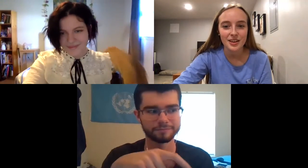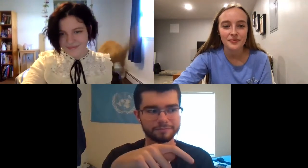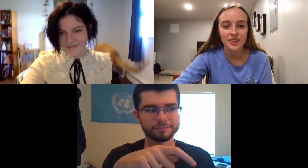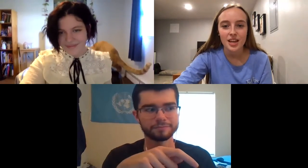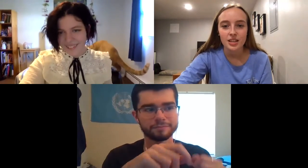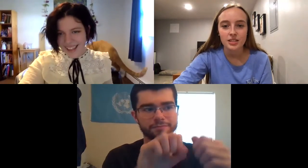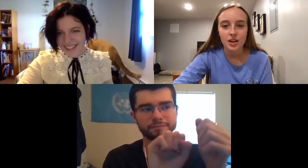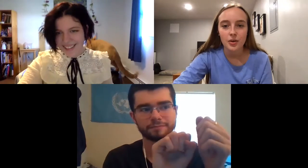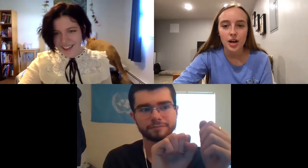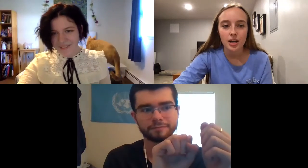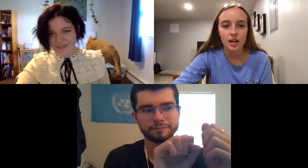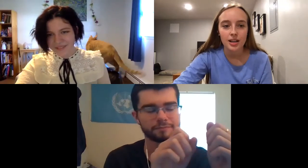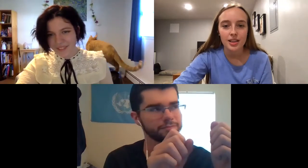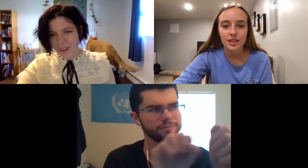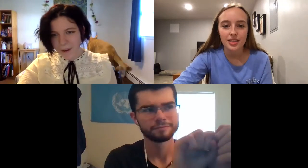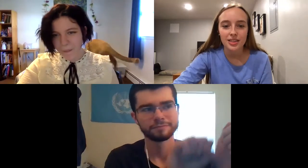Yeah. Yeah.